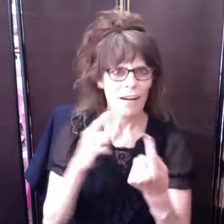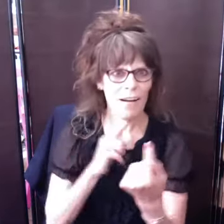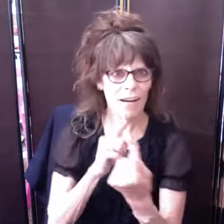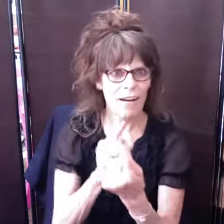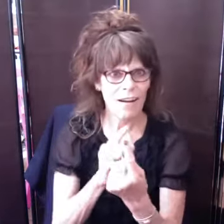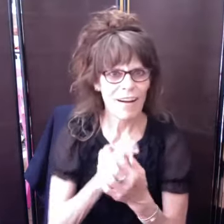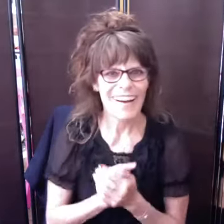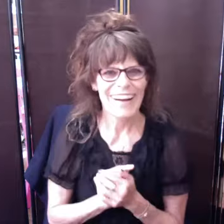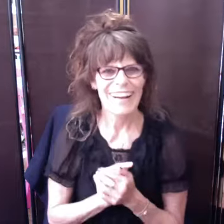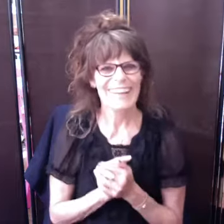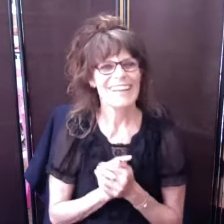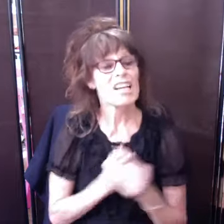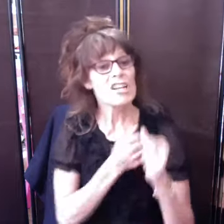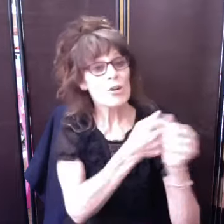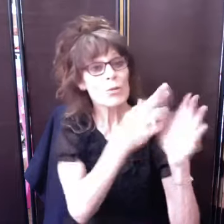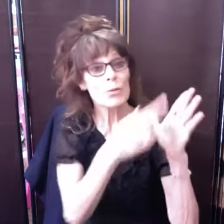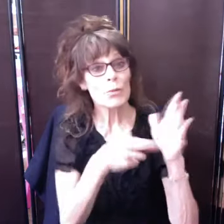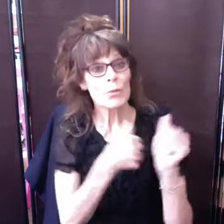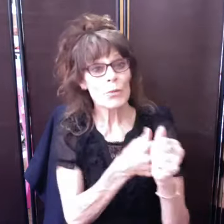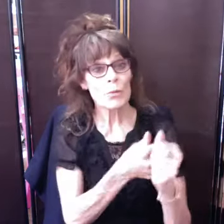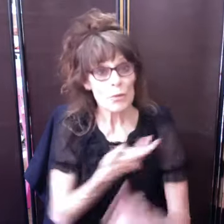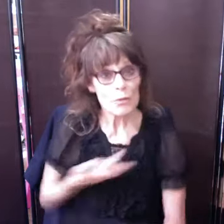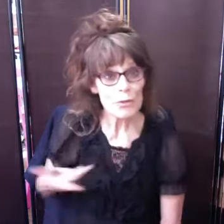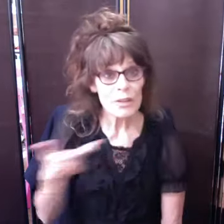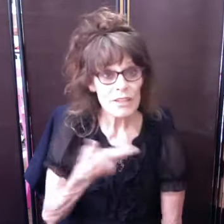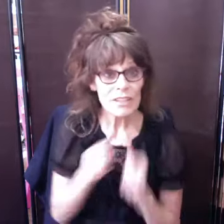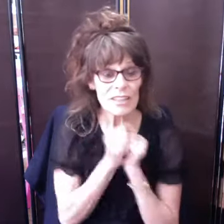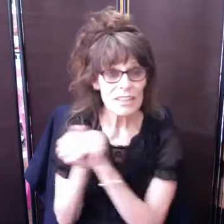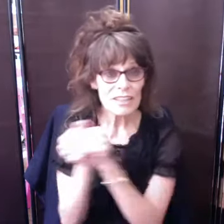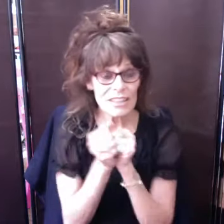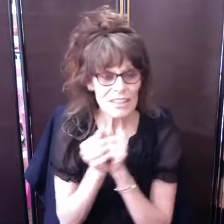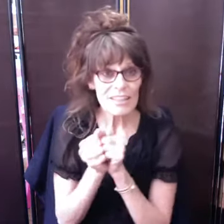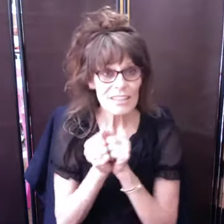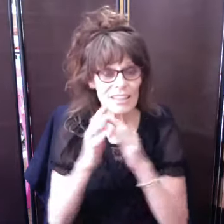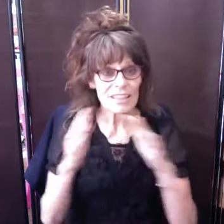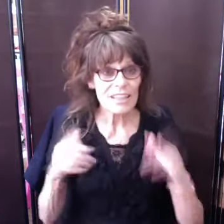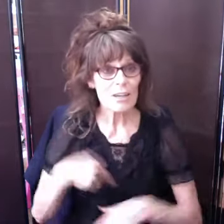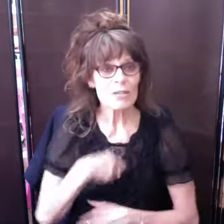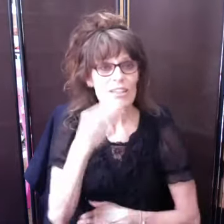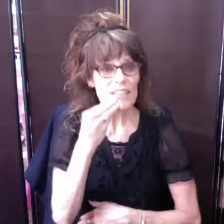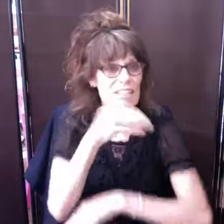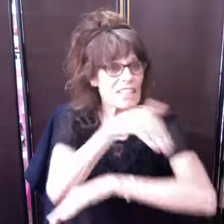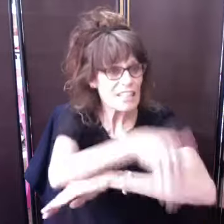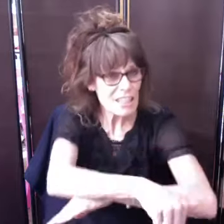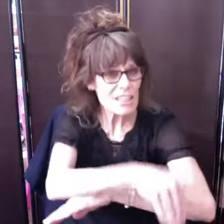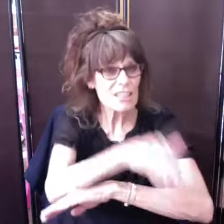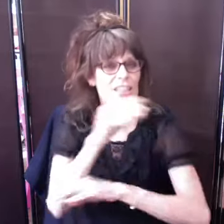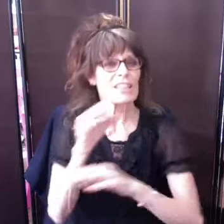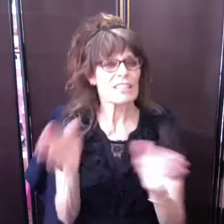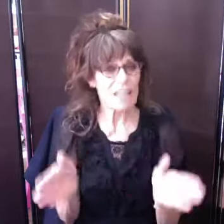rule following meant that when the 3 of us were together in that house at night, we ate dinner in a big old dining room. And I remember my